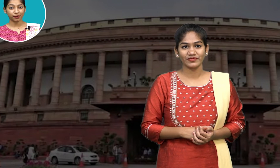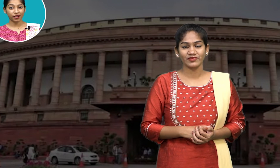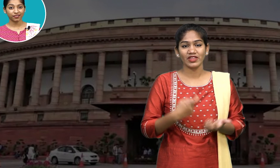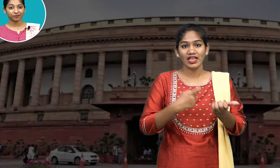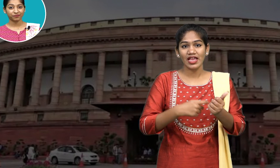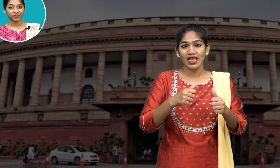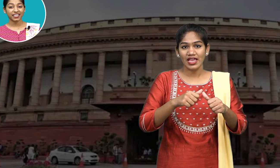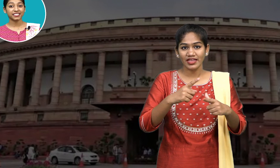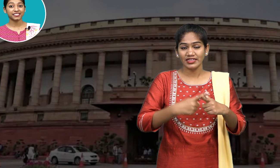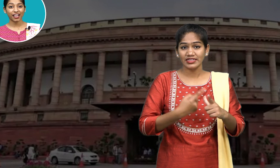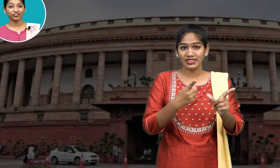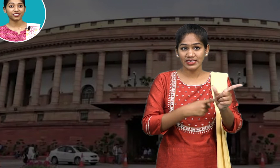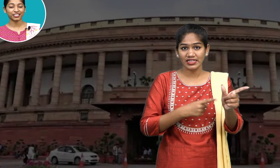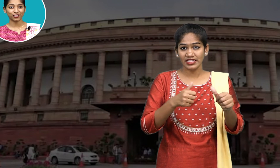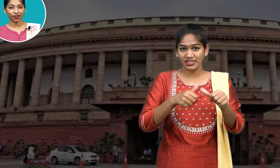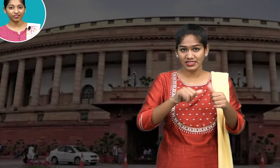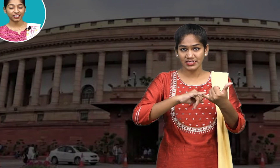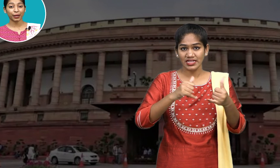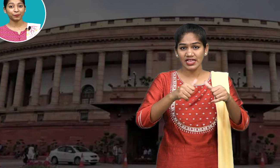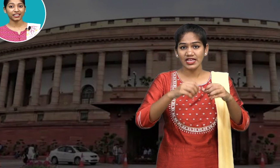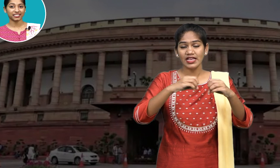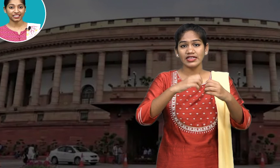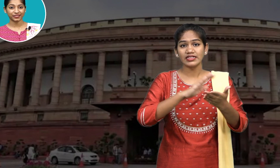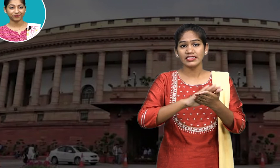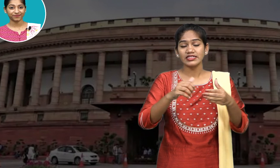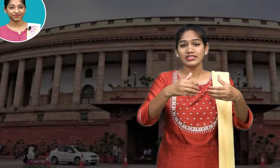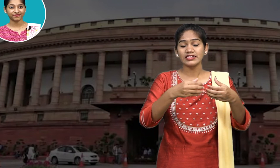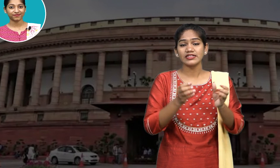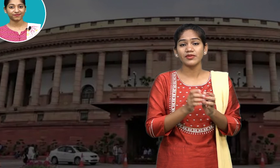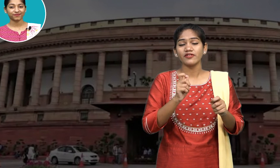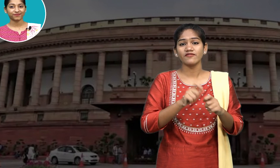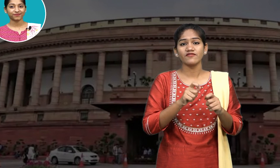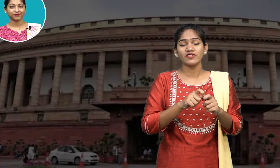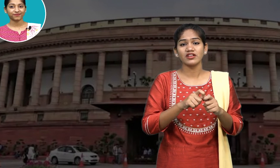Rajya Sabha is never dissolved completely.